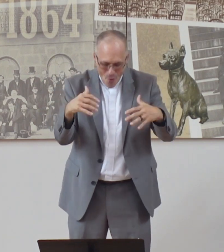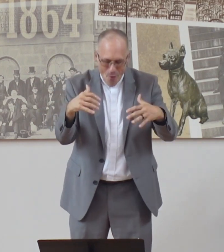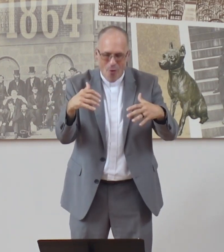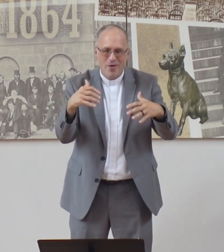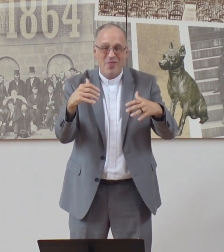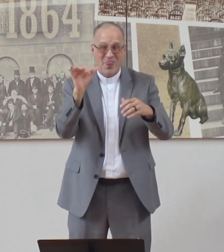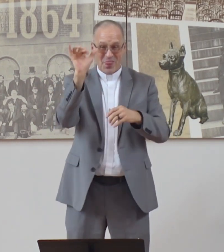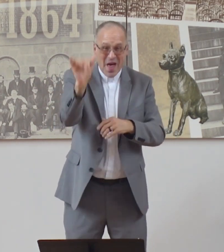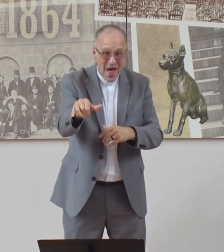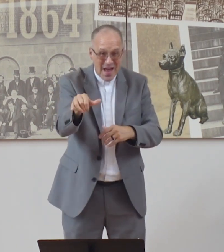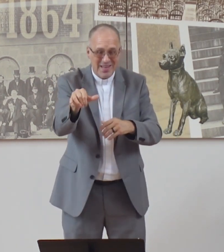remember me.